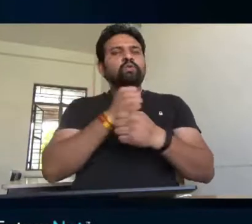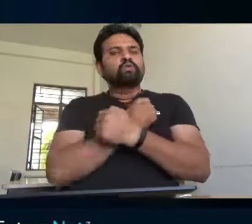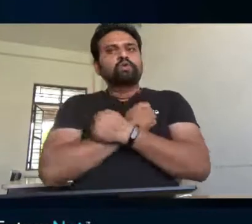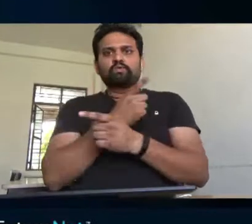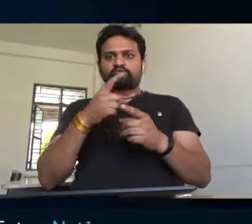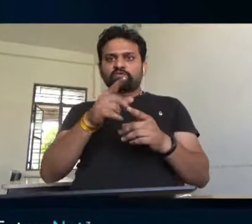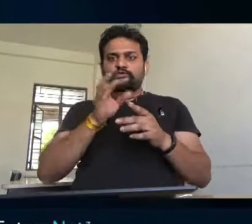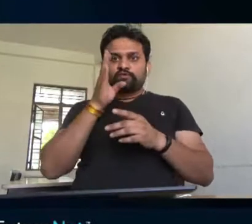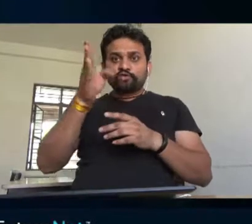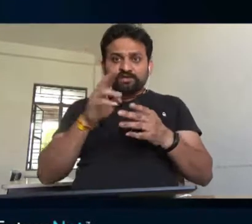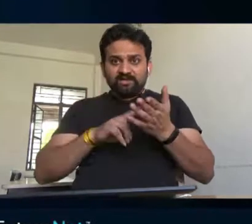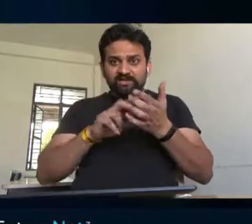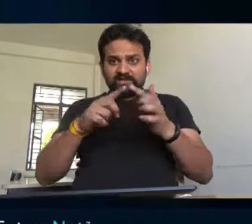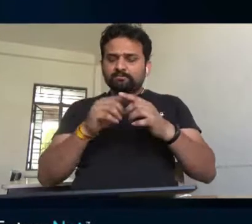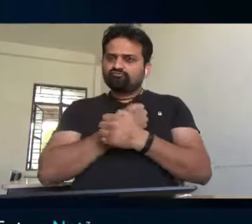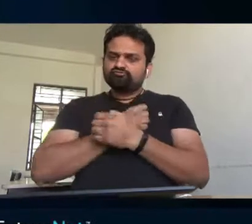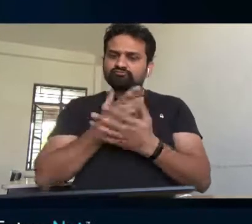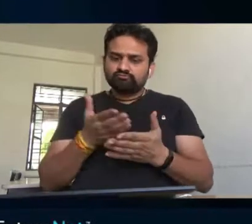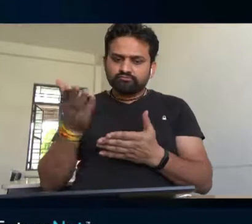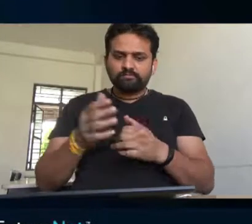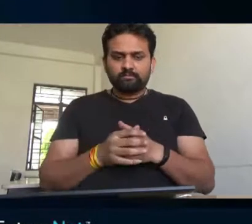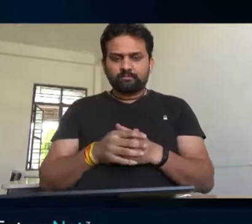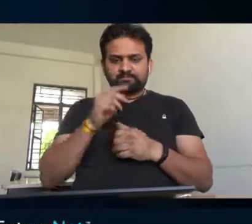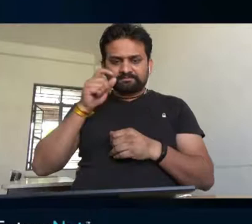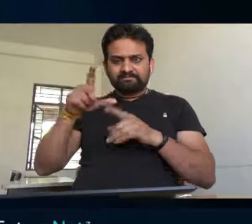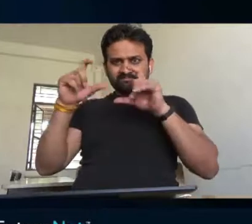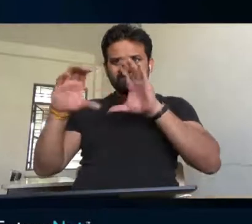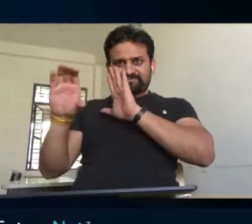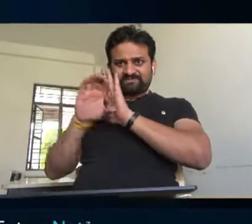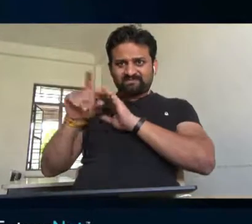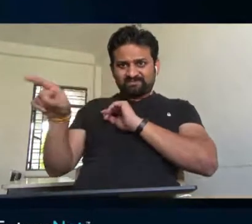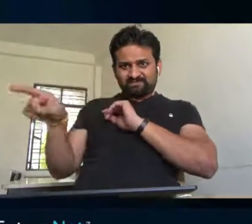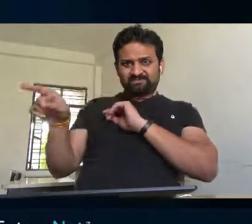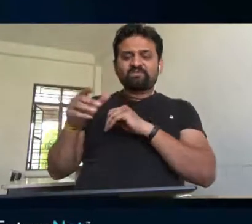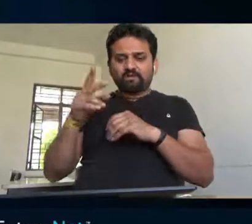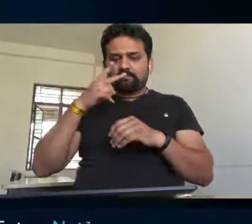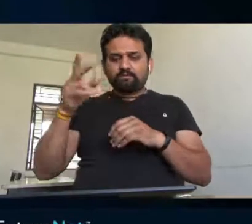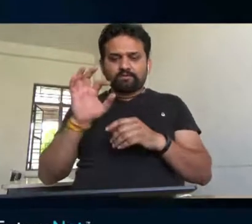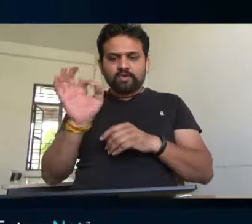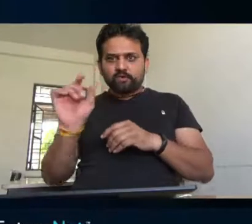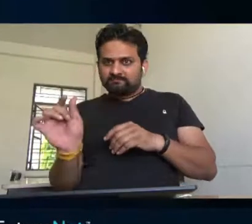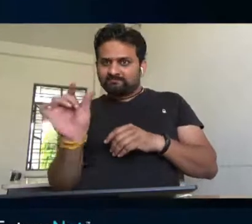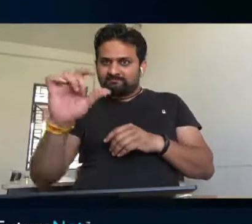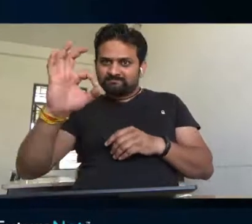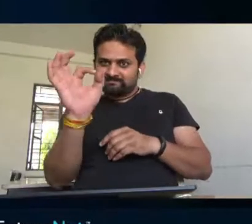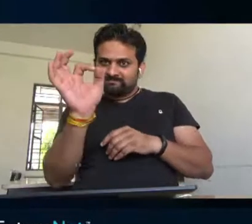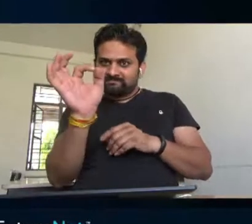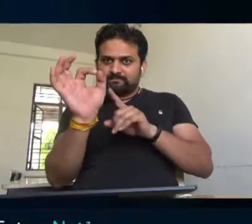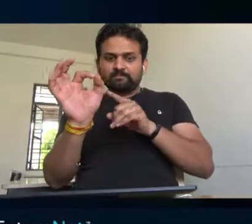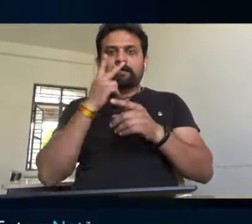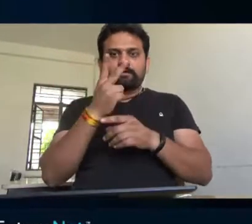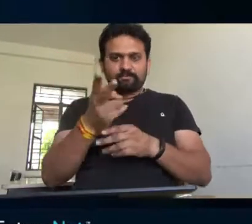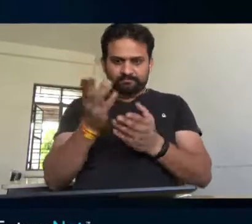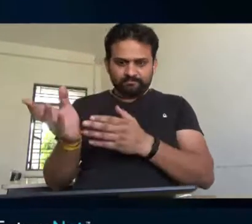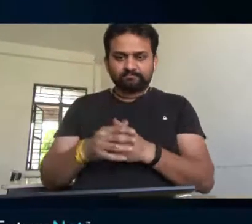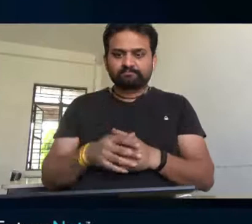banners will be FutureNet. On any corner will be FutureNet. FutureNet. And Kevin is a big fan of FutureNet now. You see